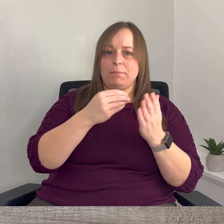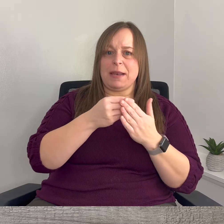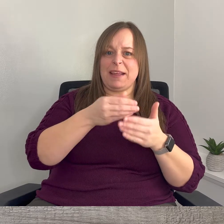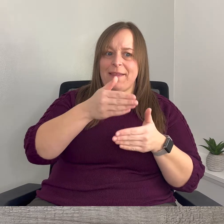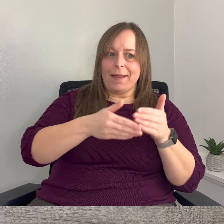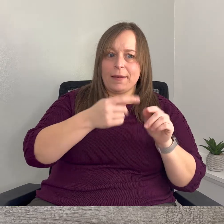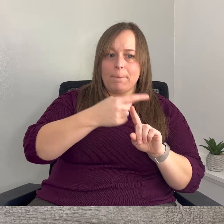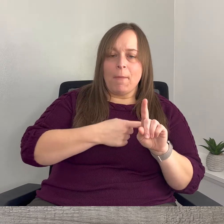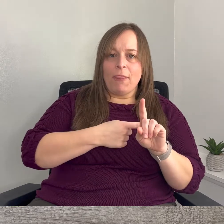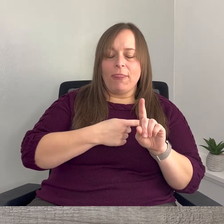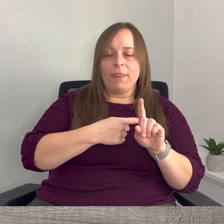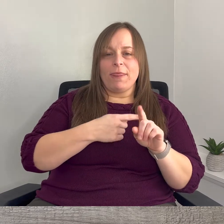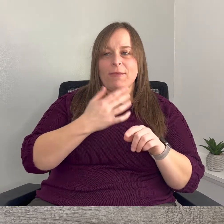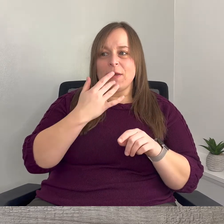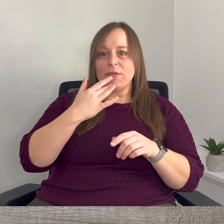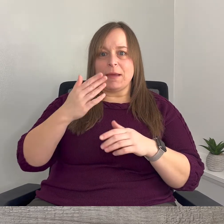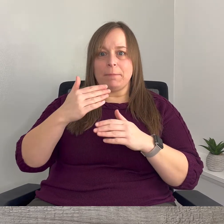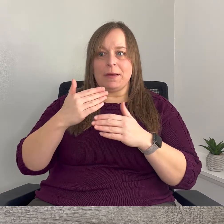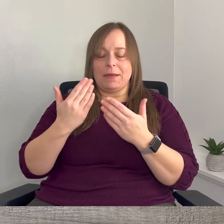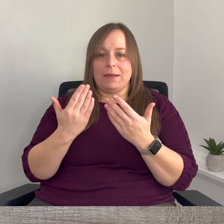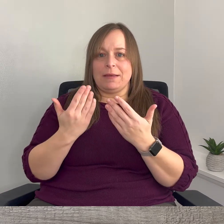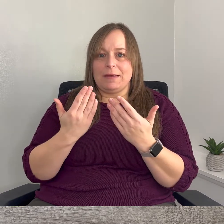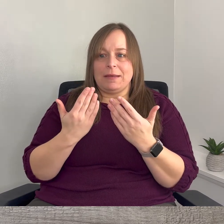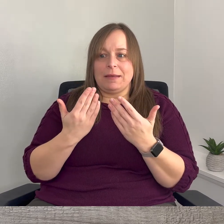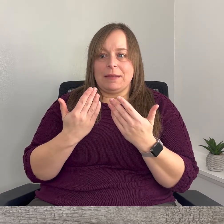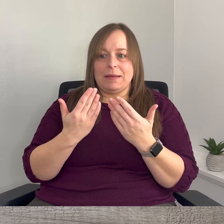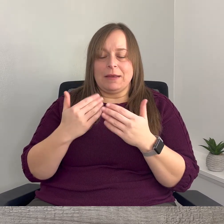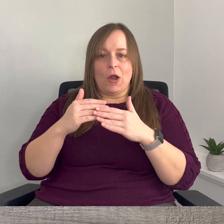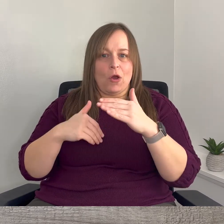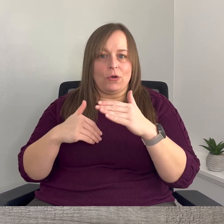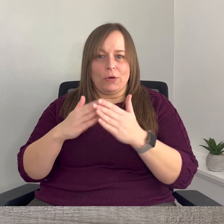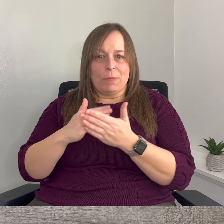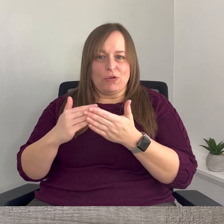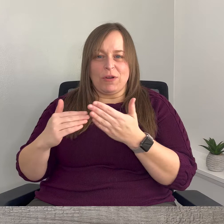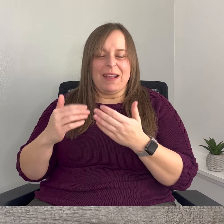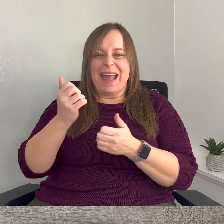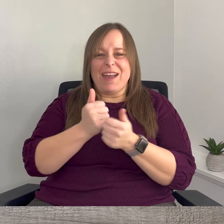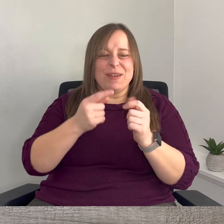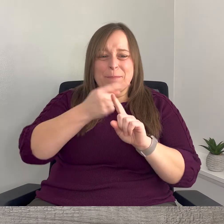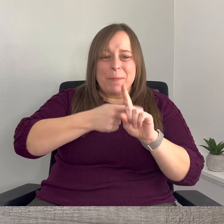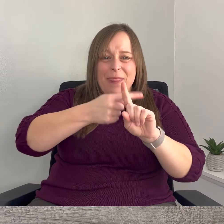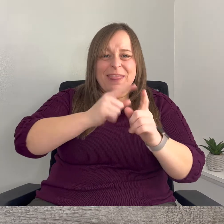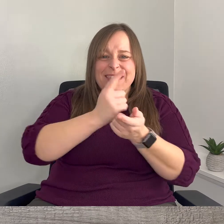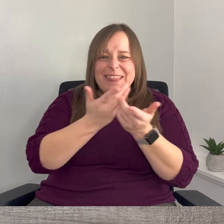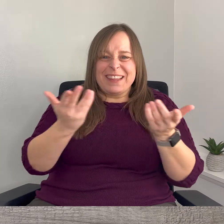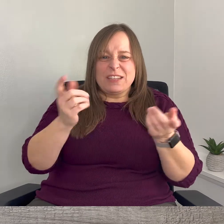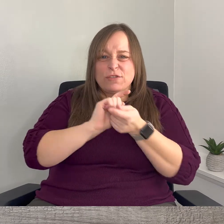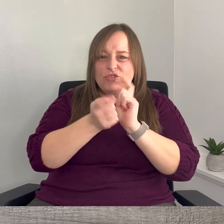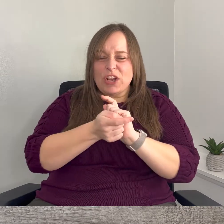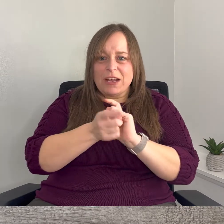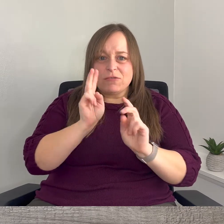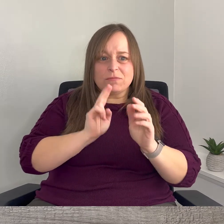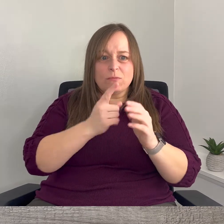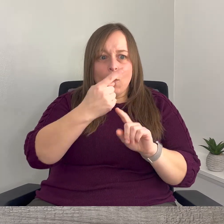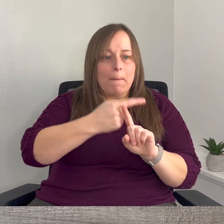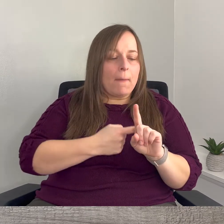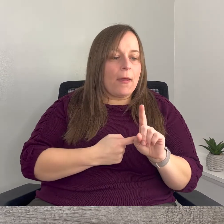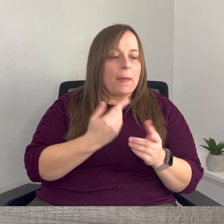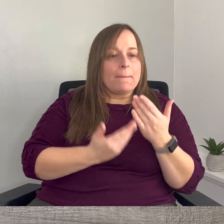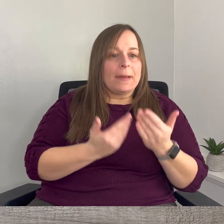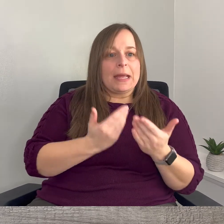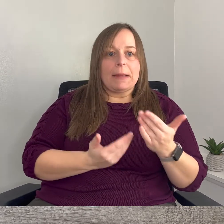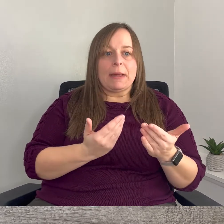have a little rollover for the next month rather than being under budget. And honestly, every month things change. Like